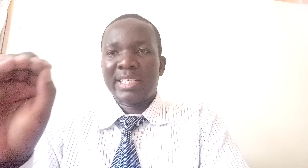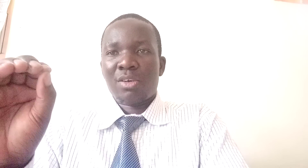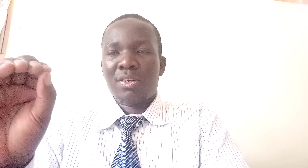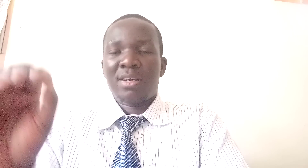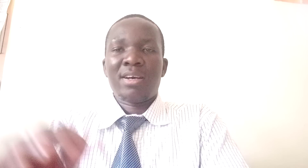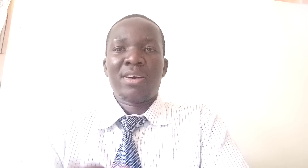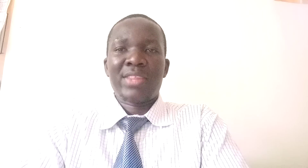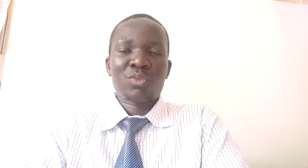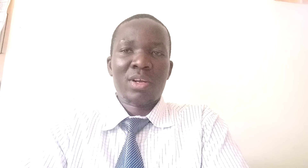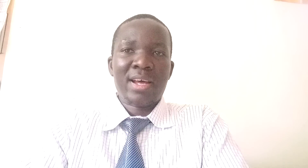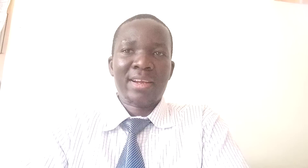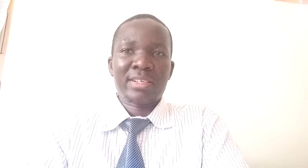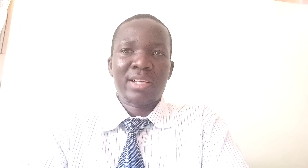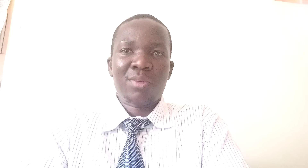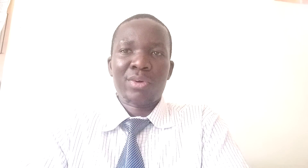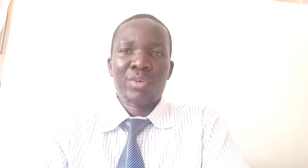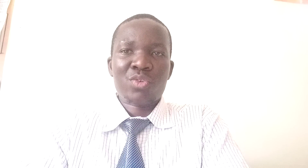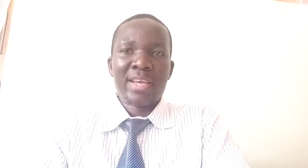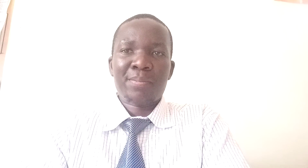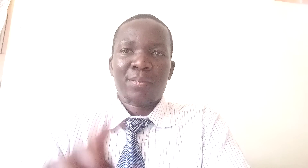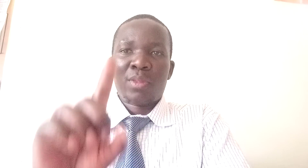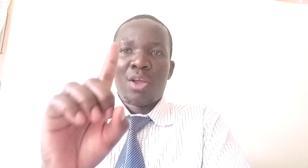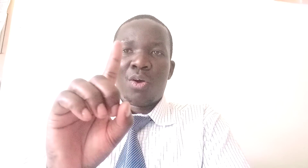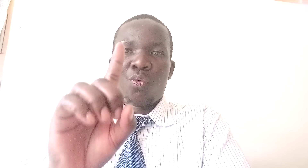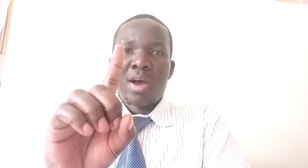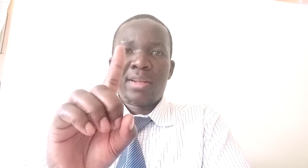100. That's 100. We try